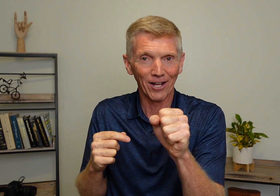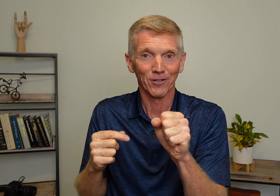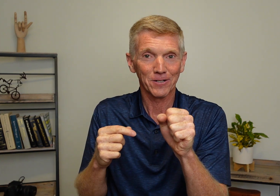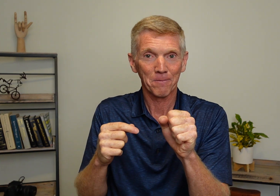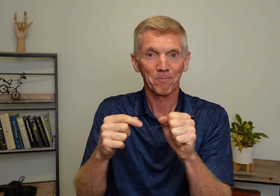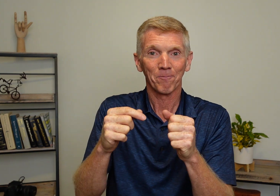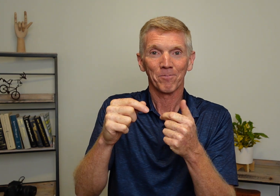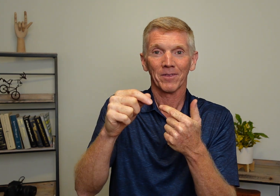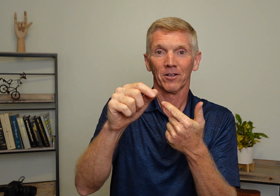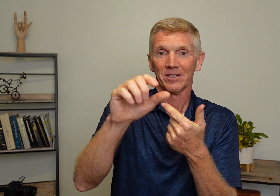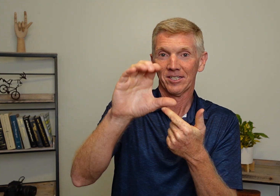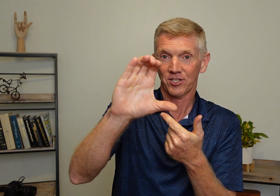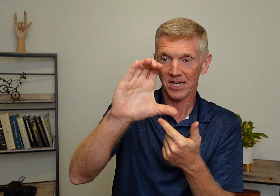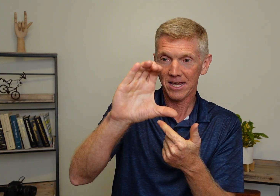letters.